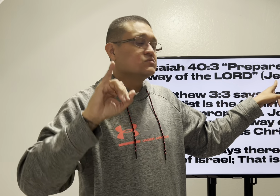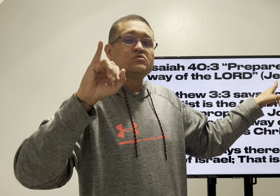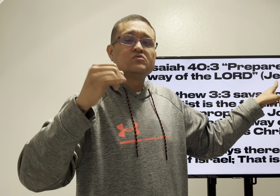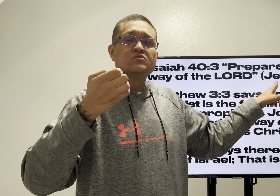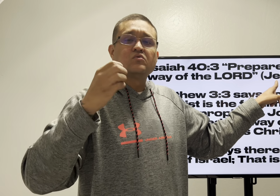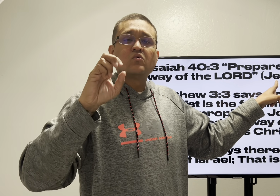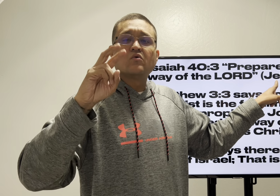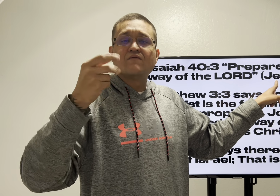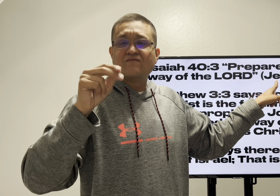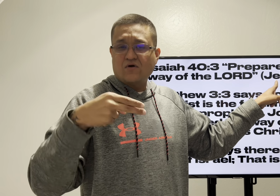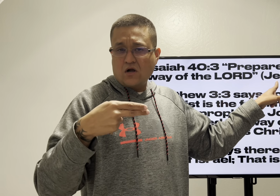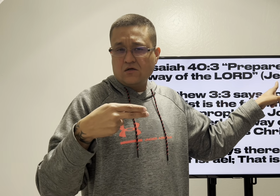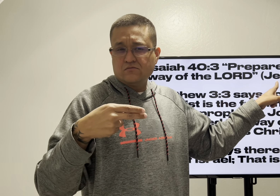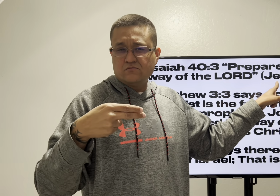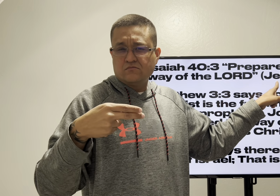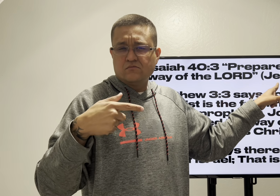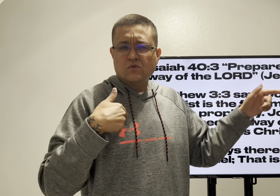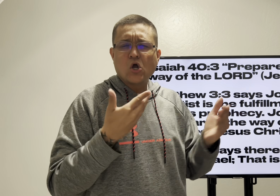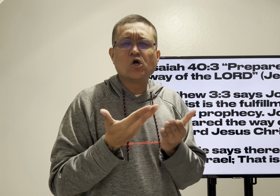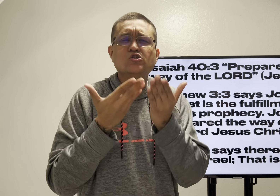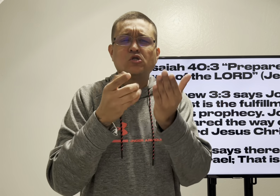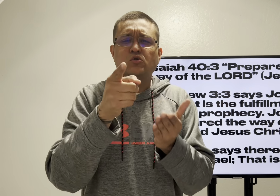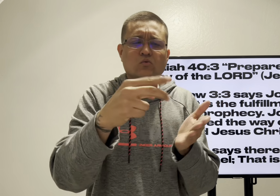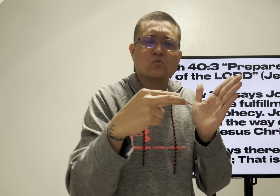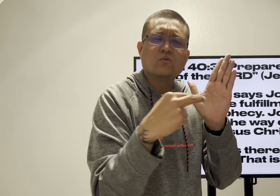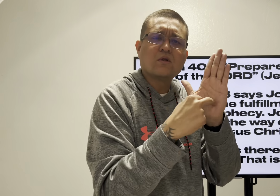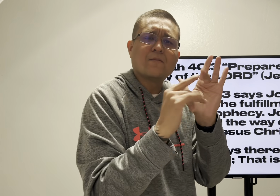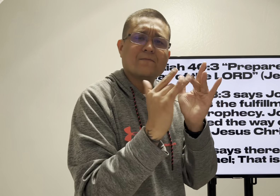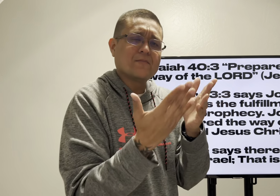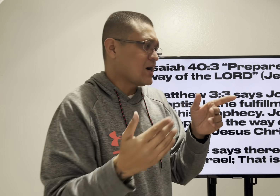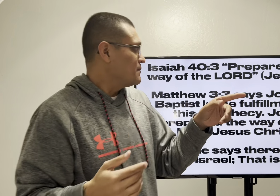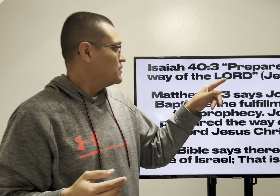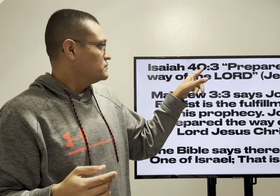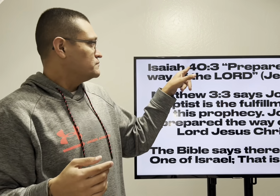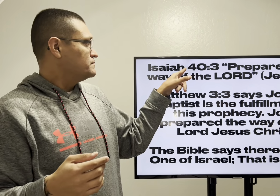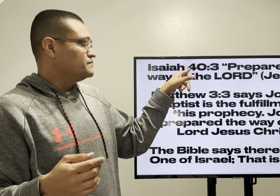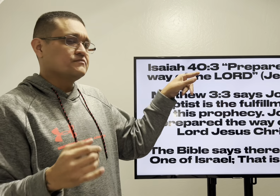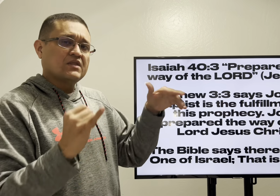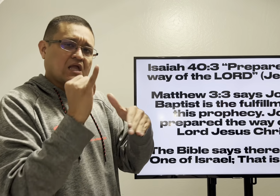Again, here's the other title that you can call him, is Jehovah.